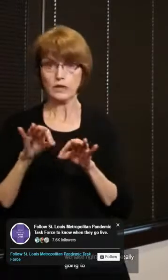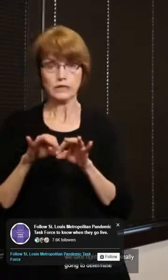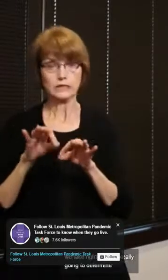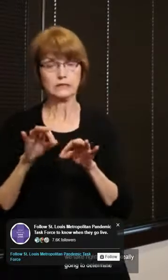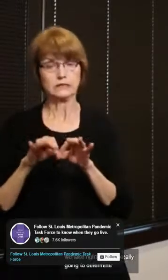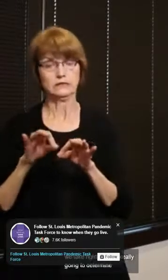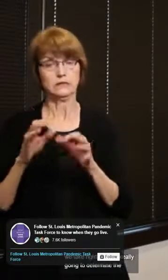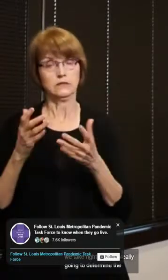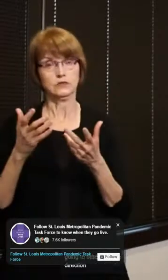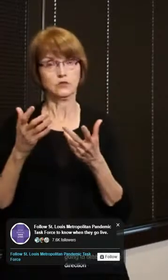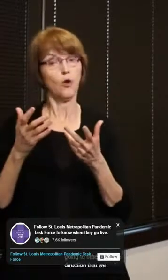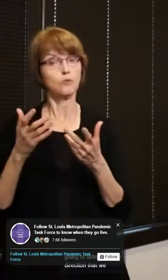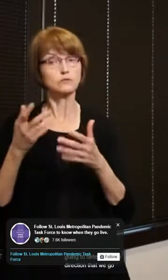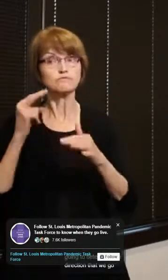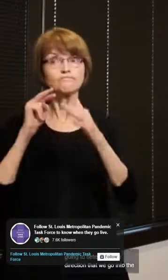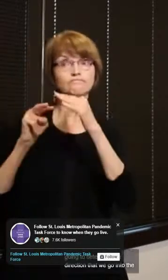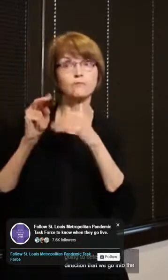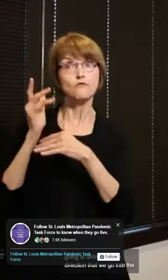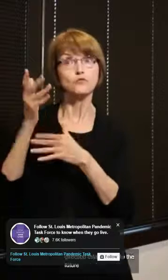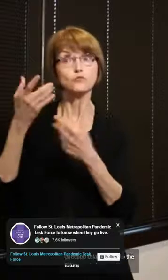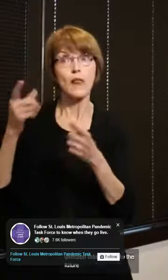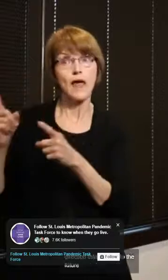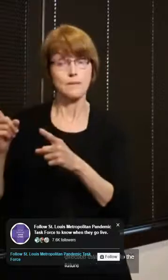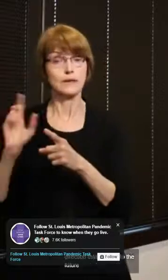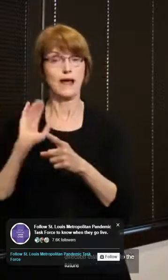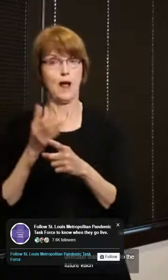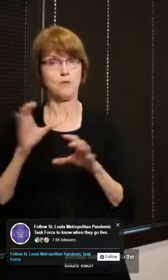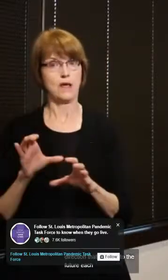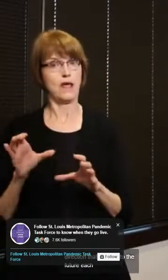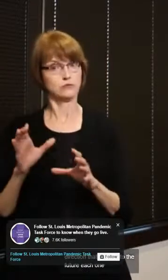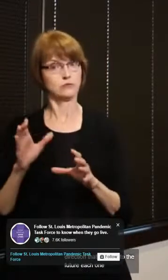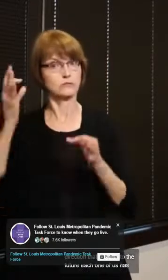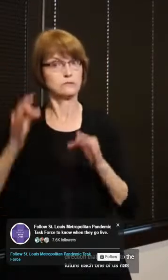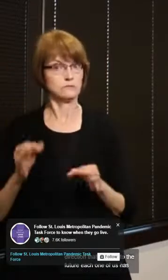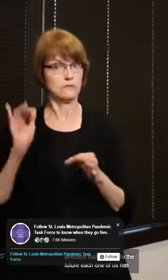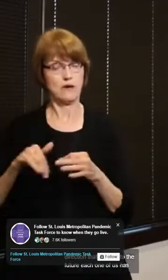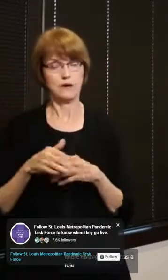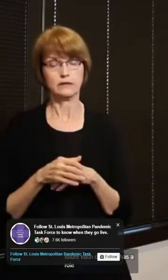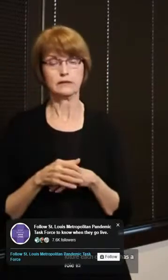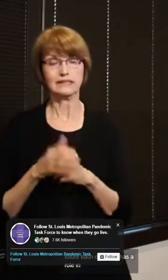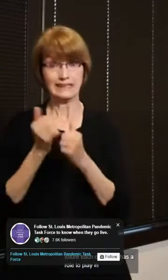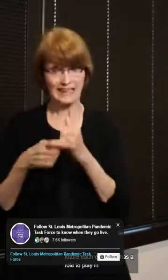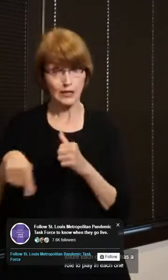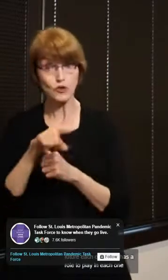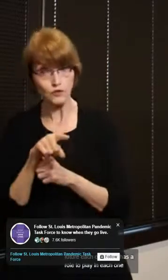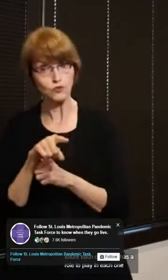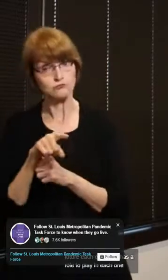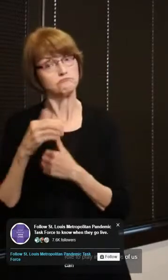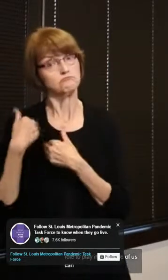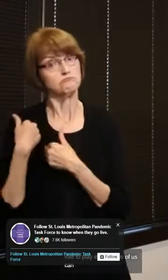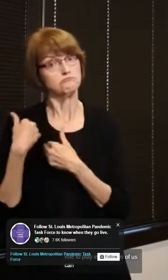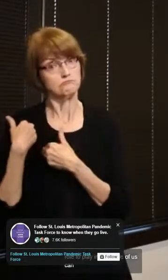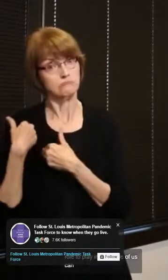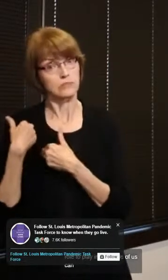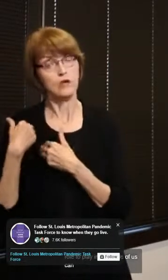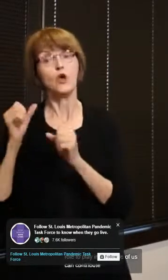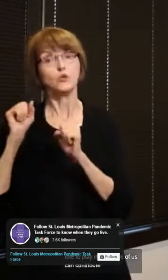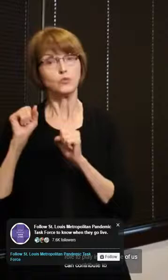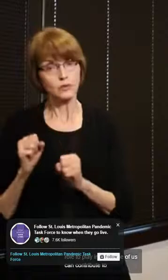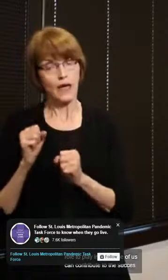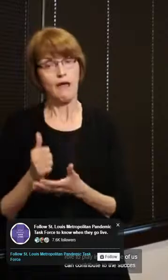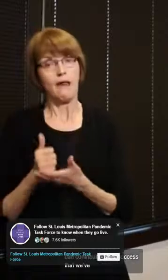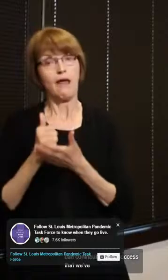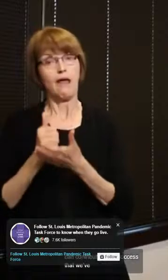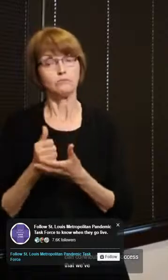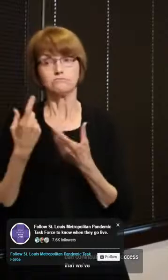the direction that we go into the future. Each one of us has a role to play, and each one of us can contribute to the success that